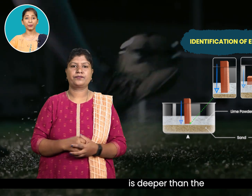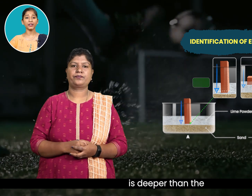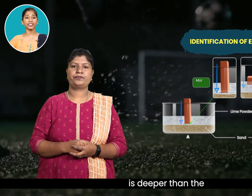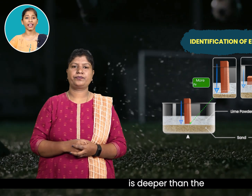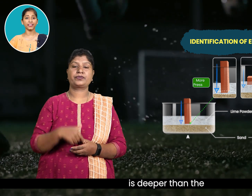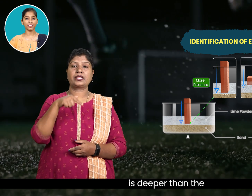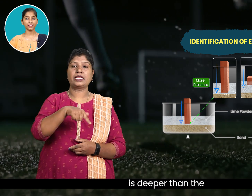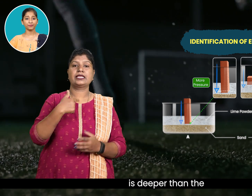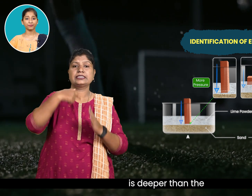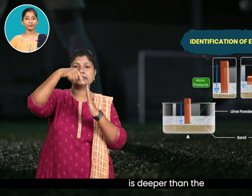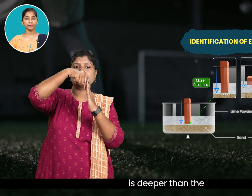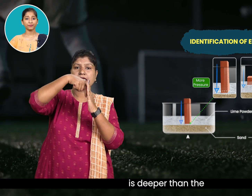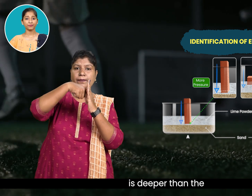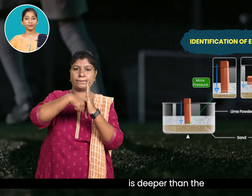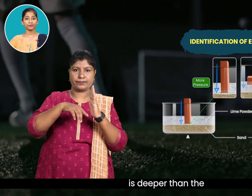is deeper than